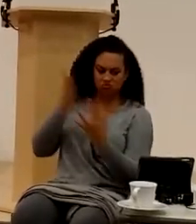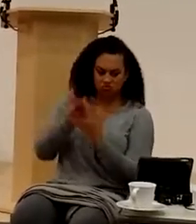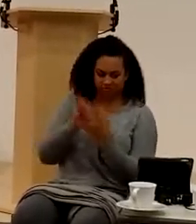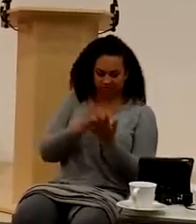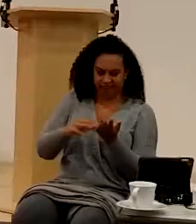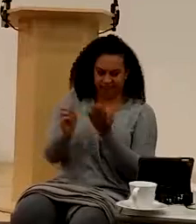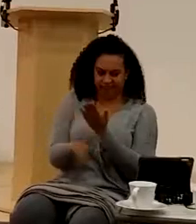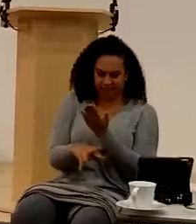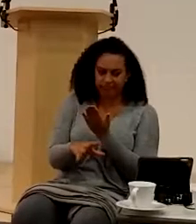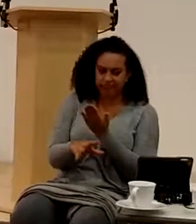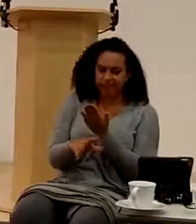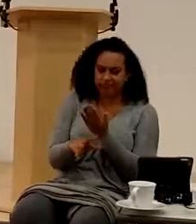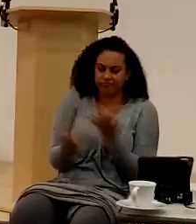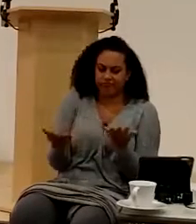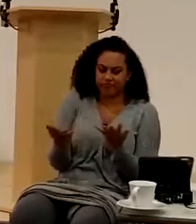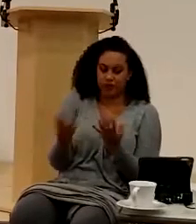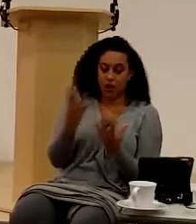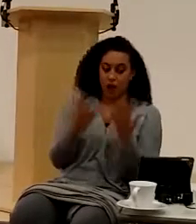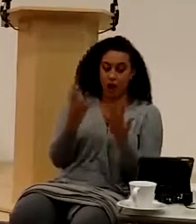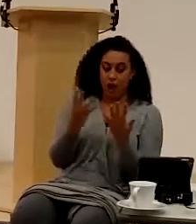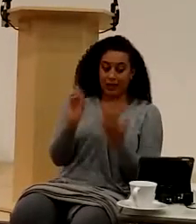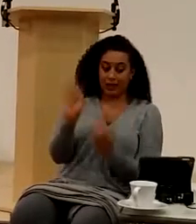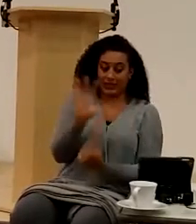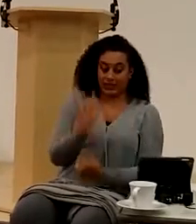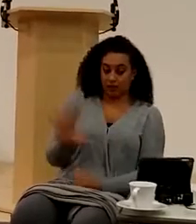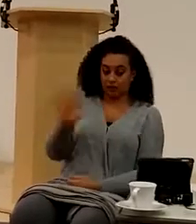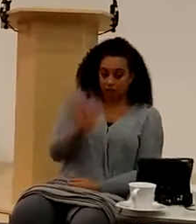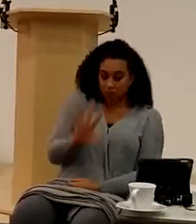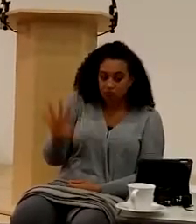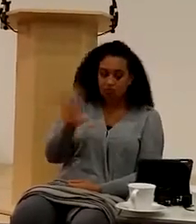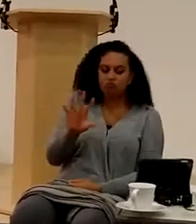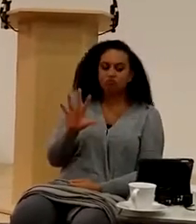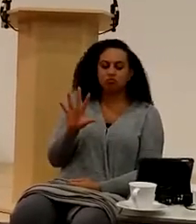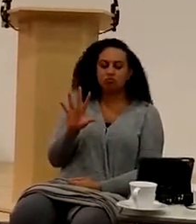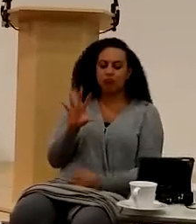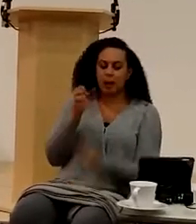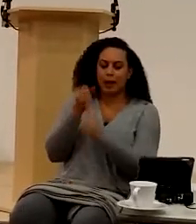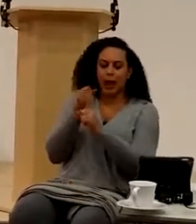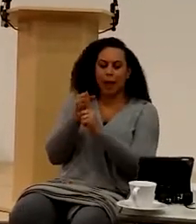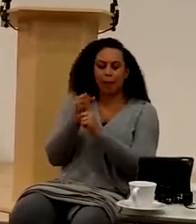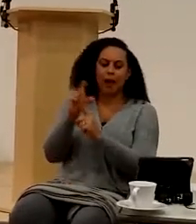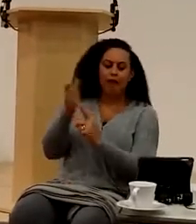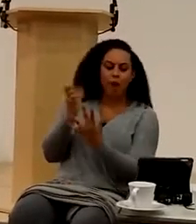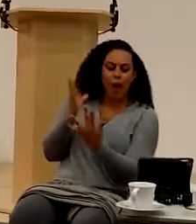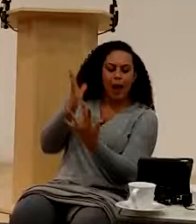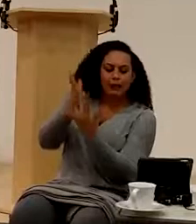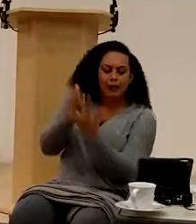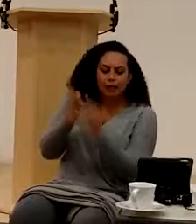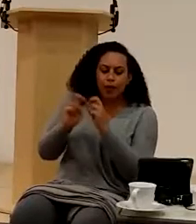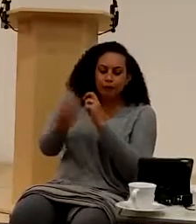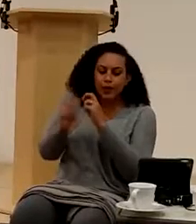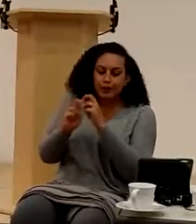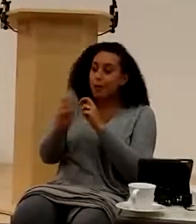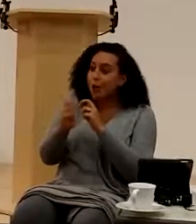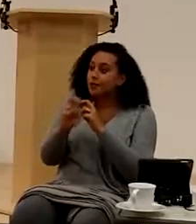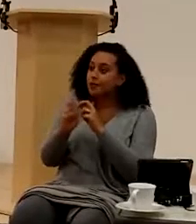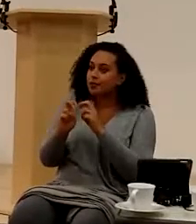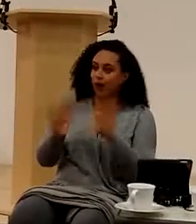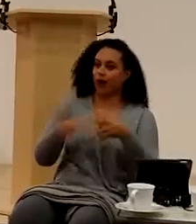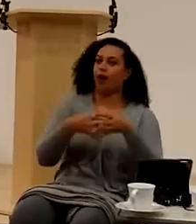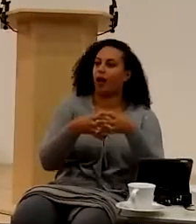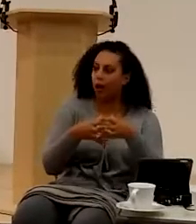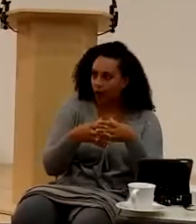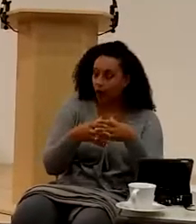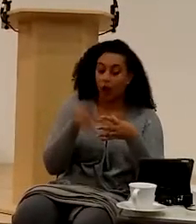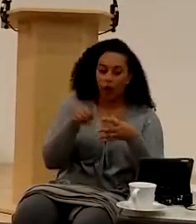resistance. Deep cuts built upon the direct action staff